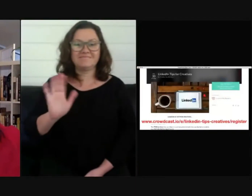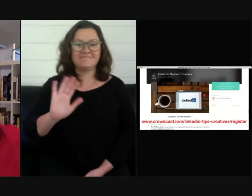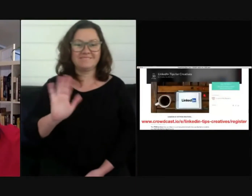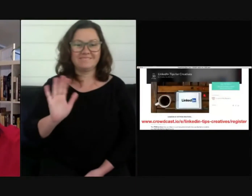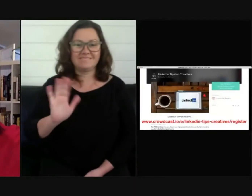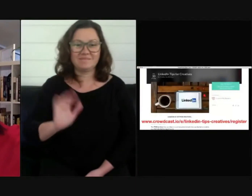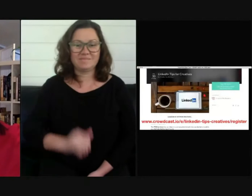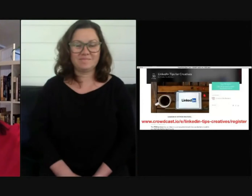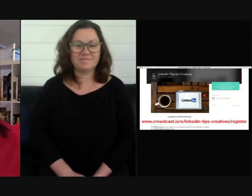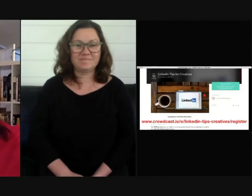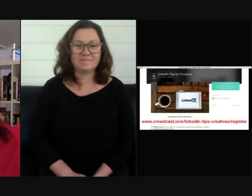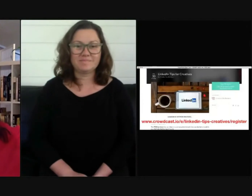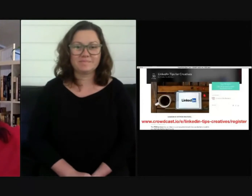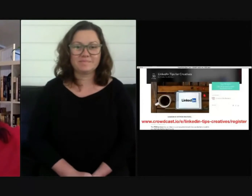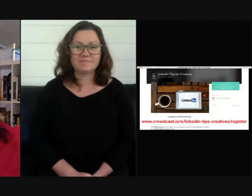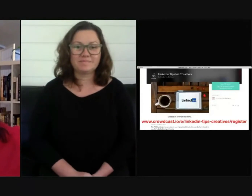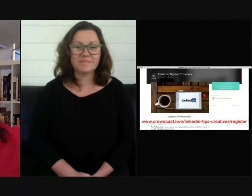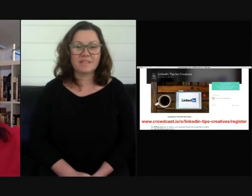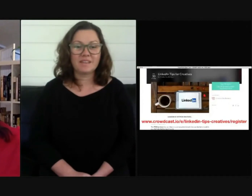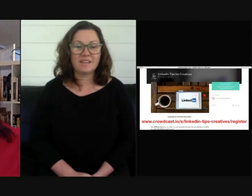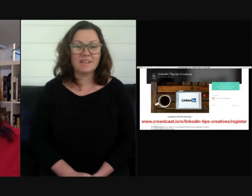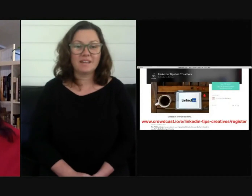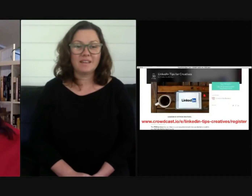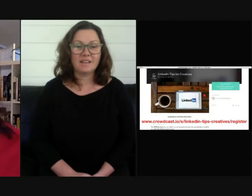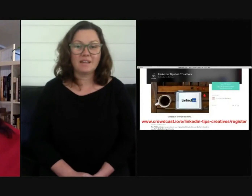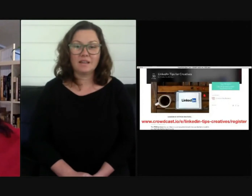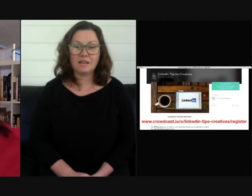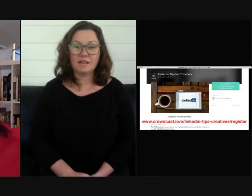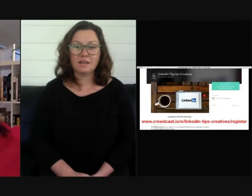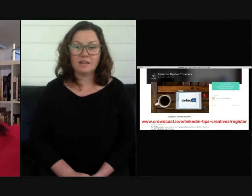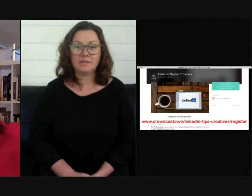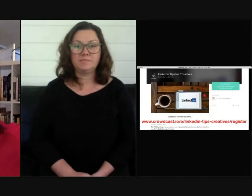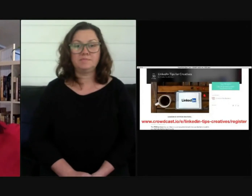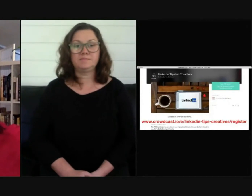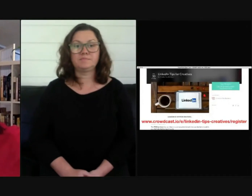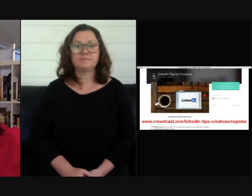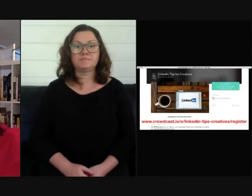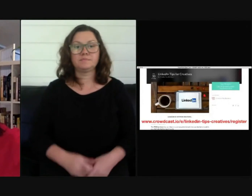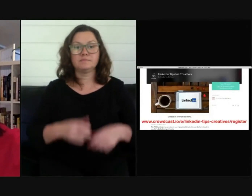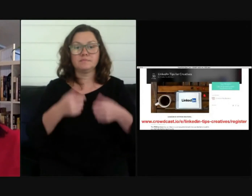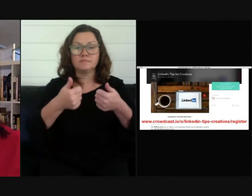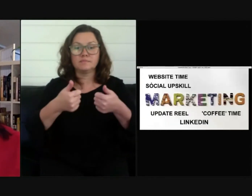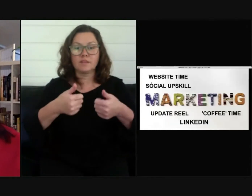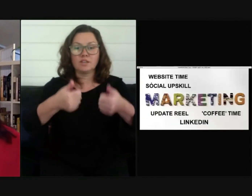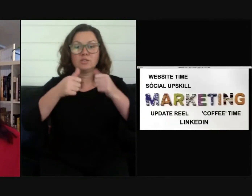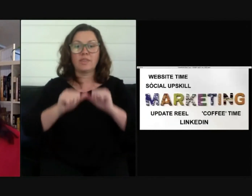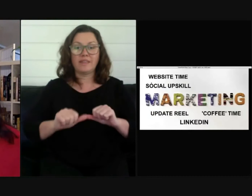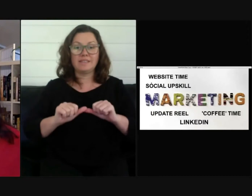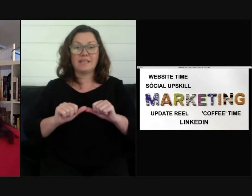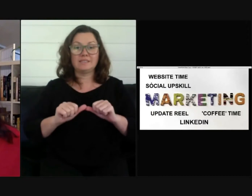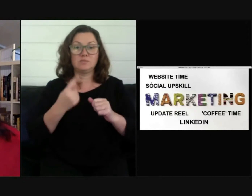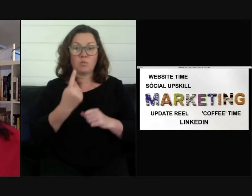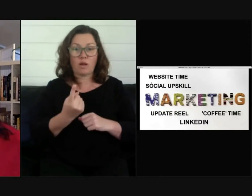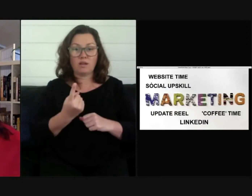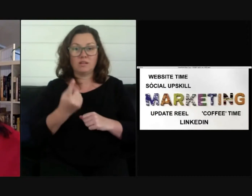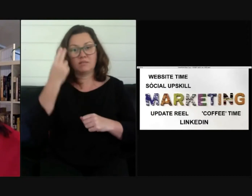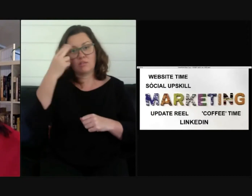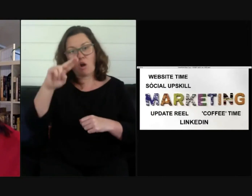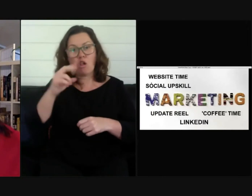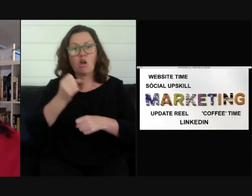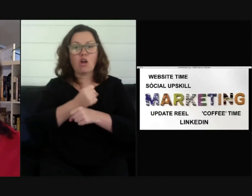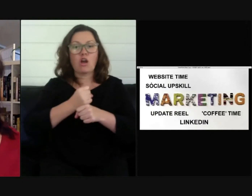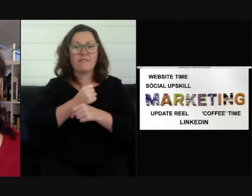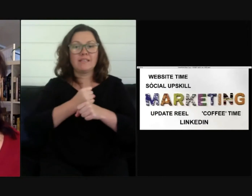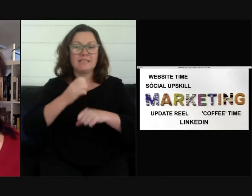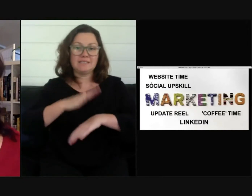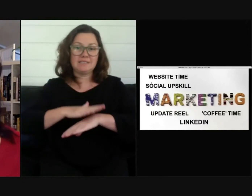see you. So the next thing I want to mention is coffee time, which again might sound a bit strange because obviously you